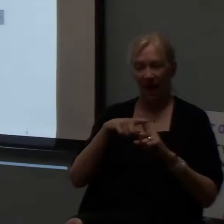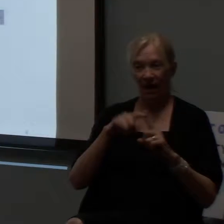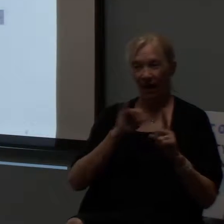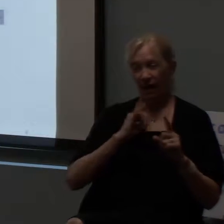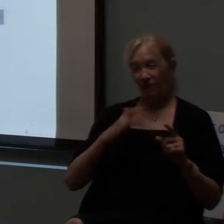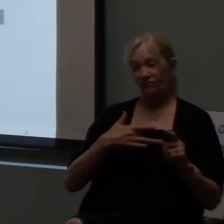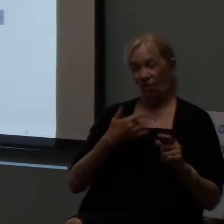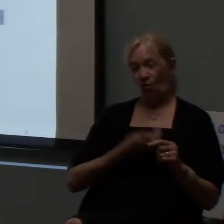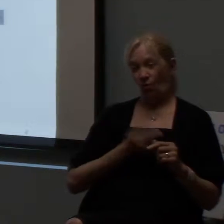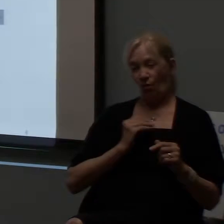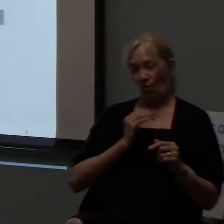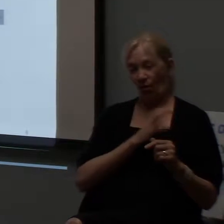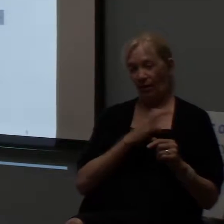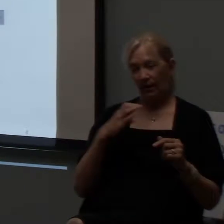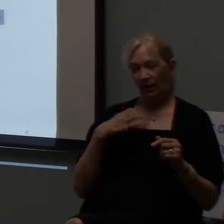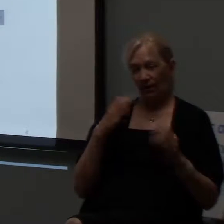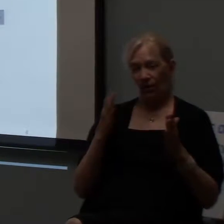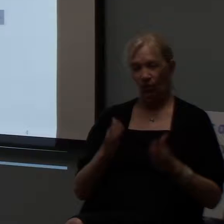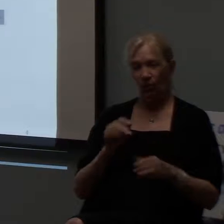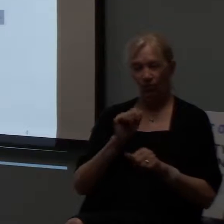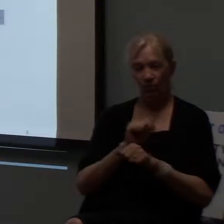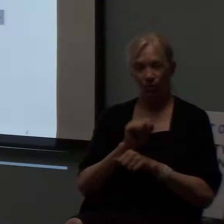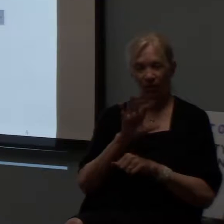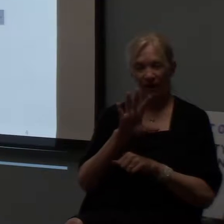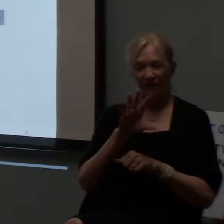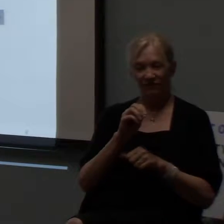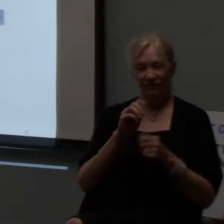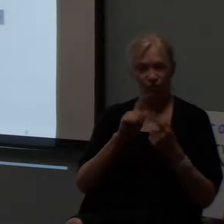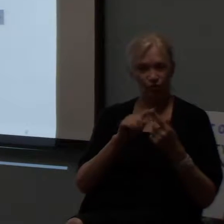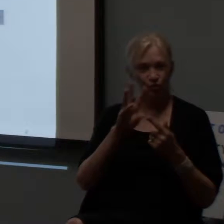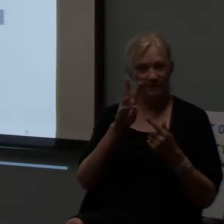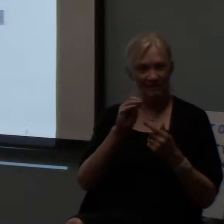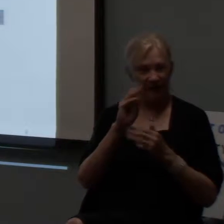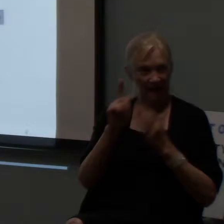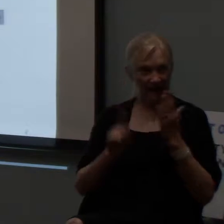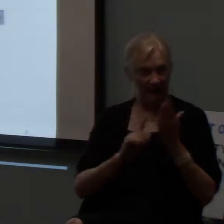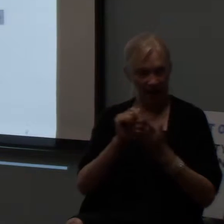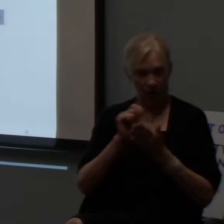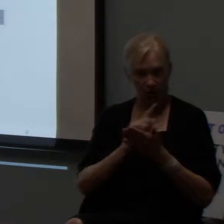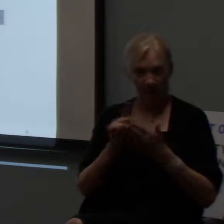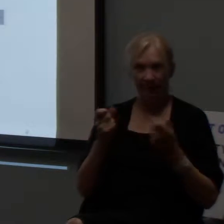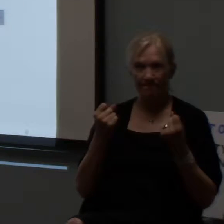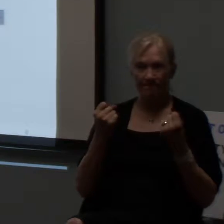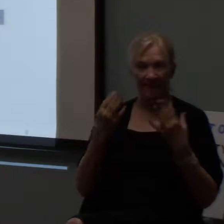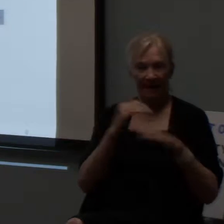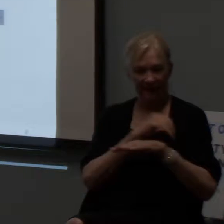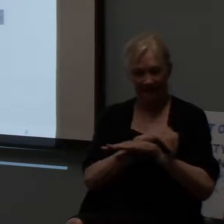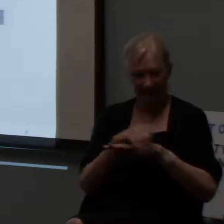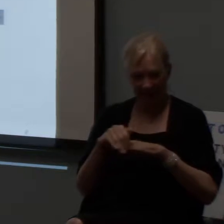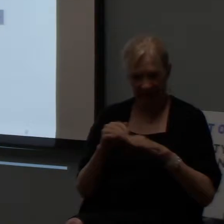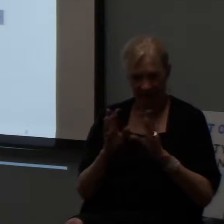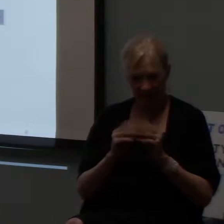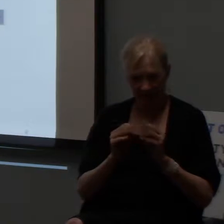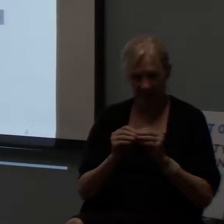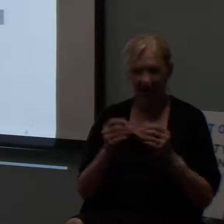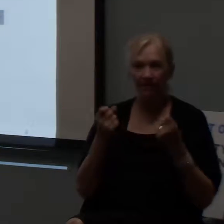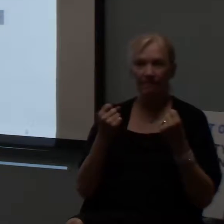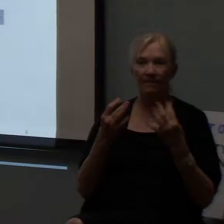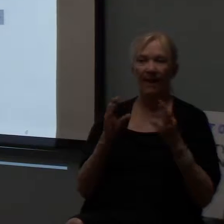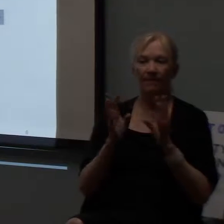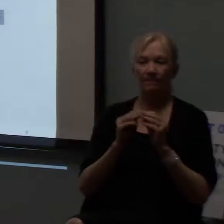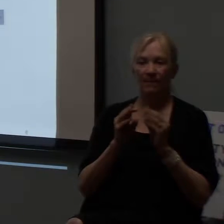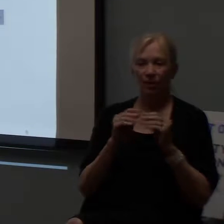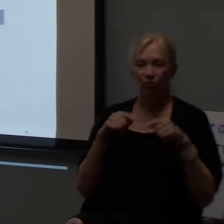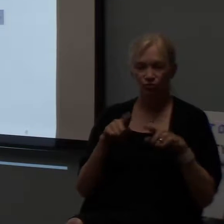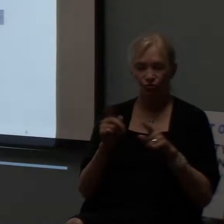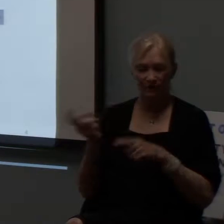our commissioners work probably an average of 50 to 60 hours a week. A lot of night meetings, a lot of meetings during the day.